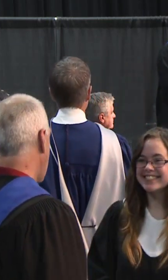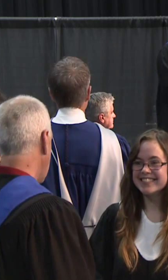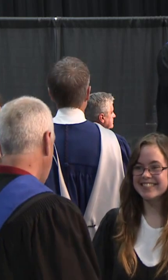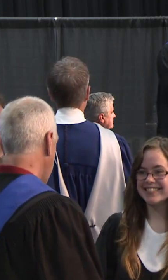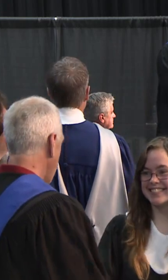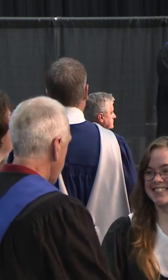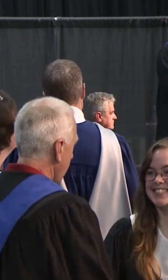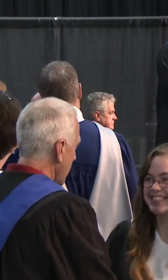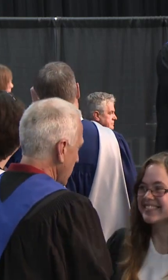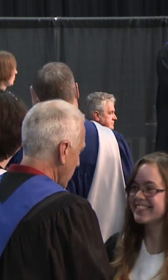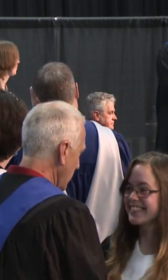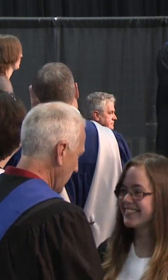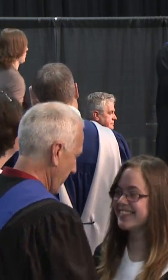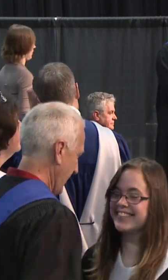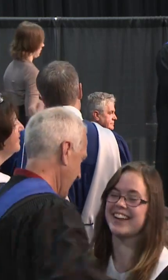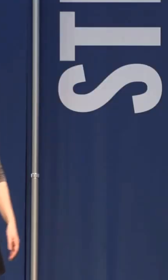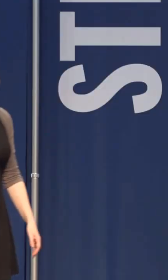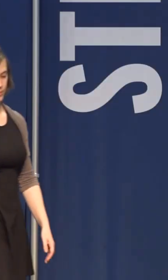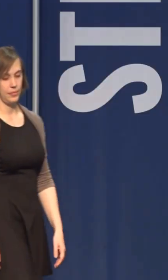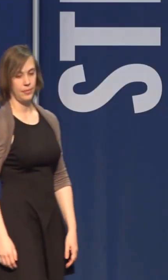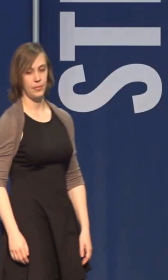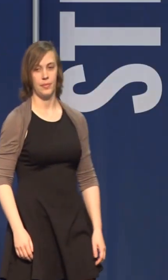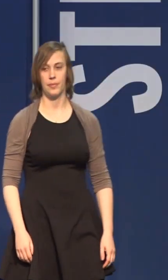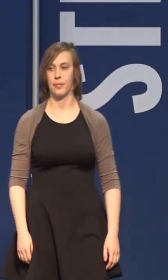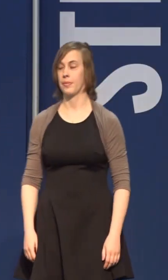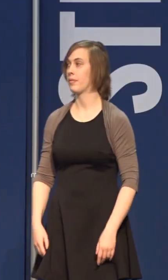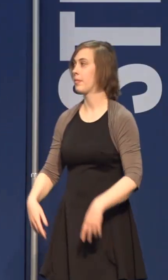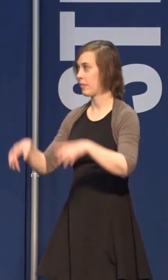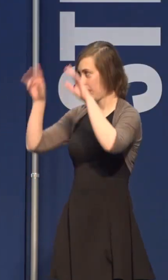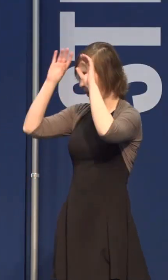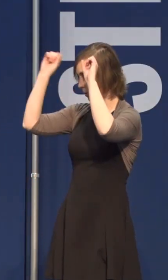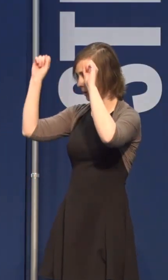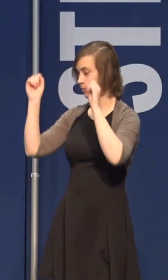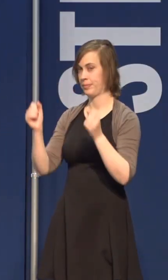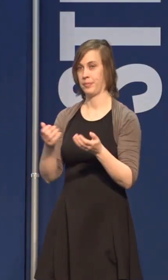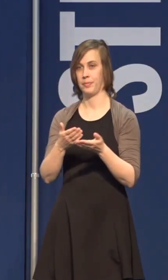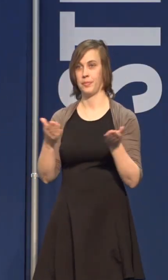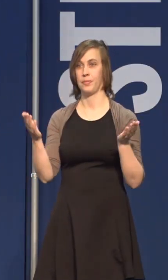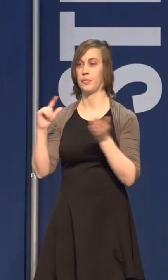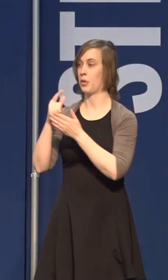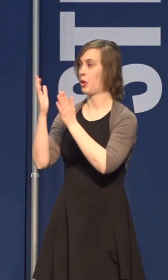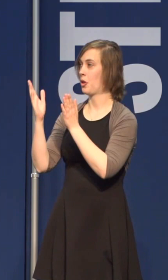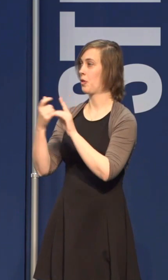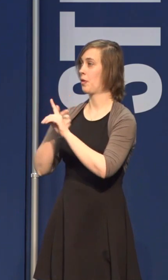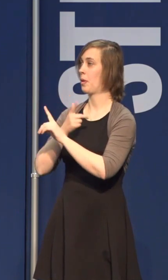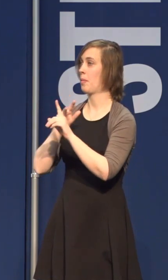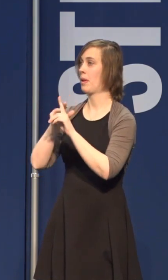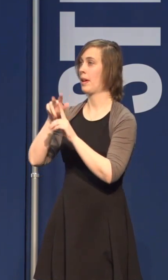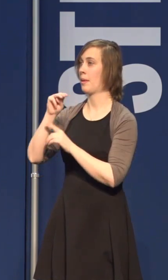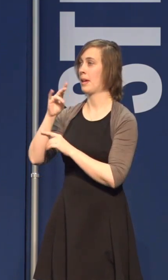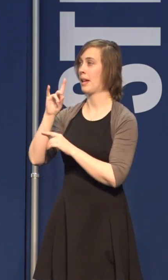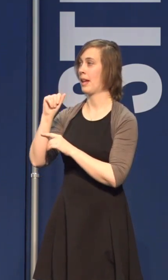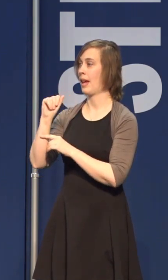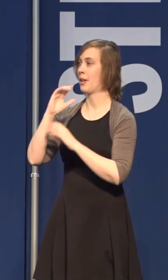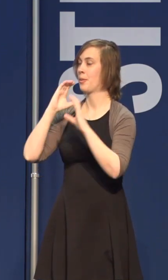Mr. President, ladies and gentlemen, the graduates in Applied Media and Communication Arts.